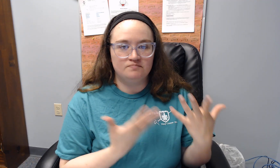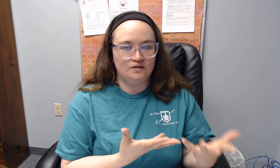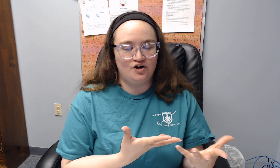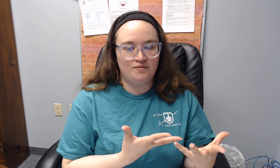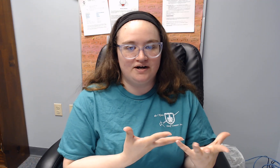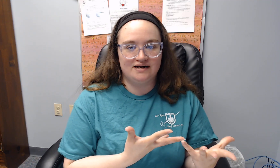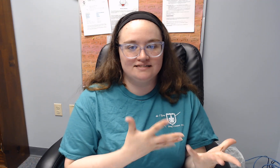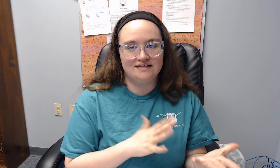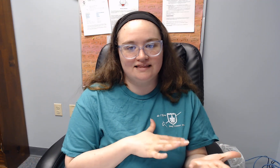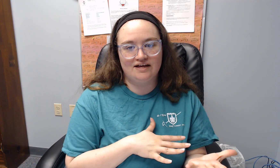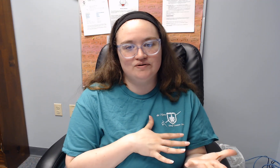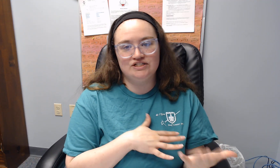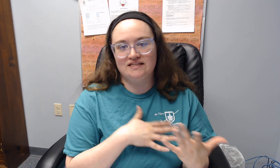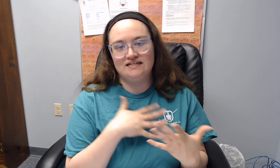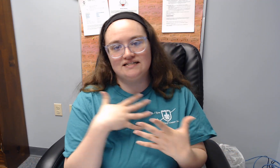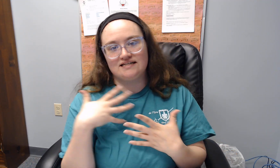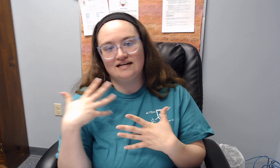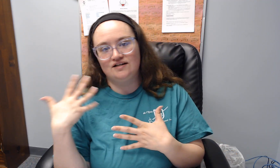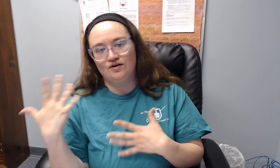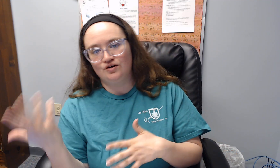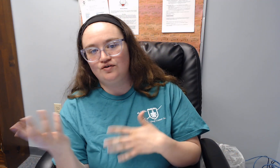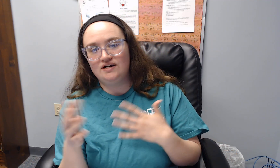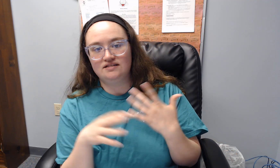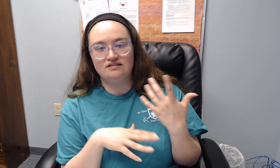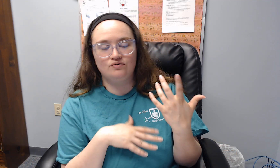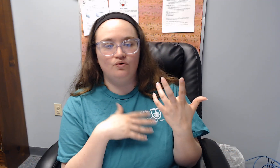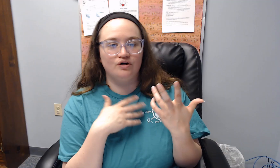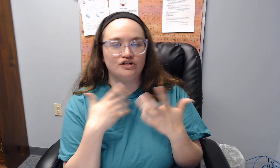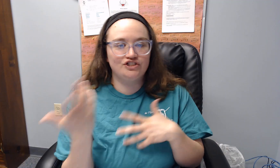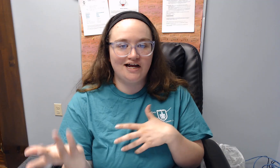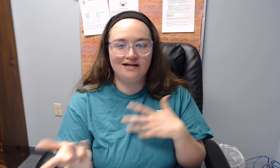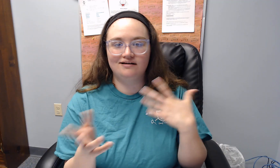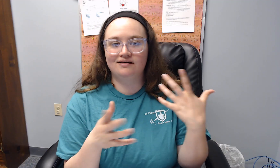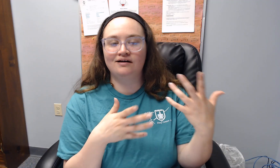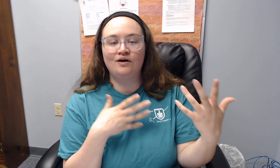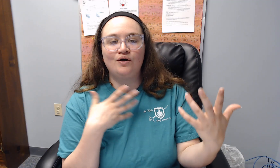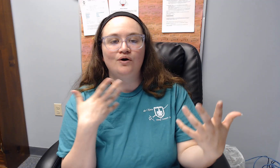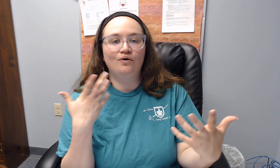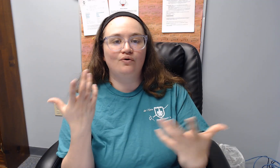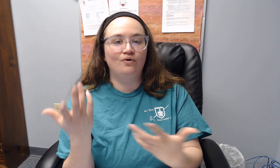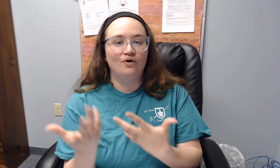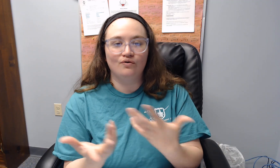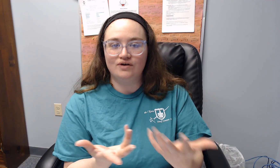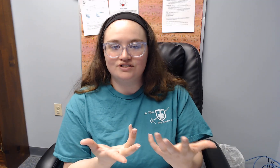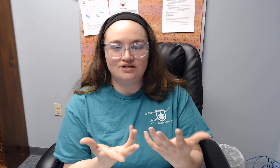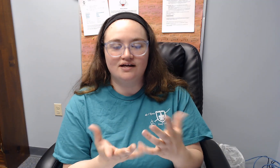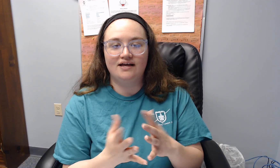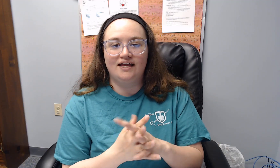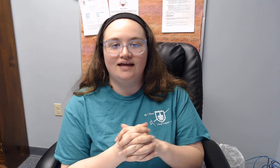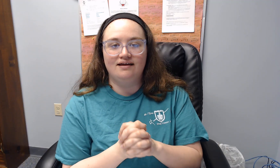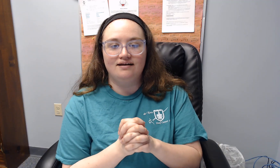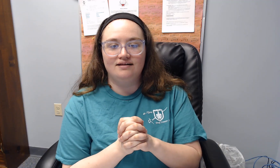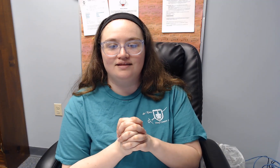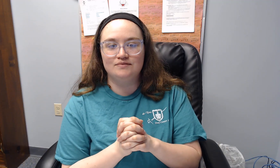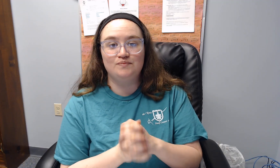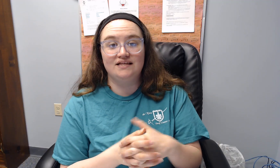learn American Sign Language and then decide to go to Greece or China or Russia and them speak the